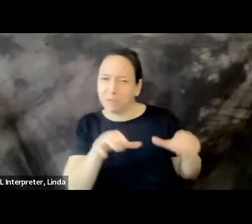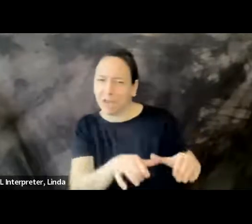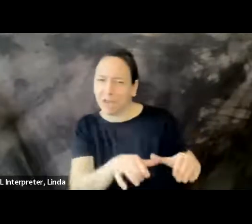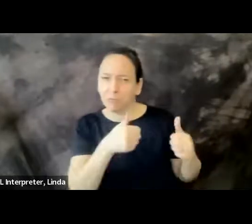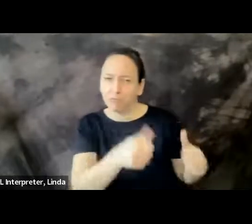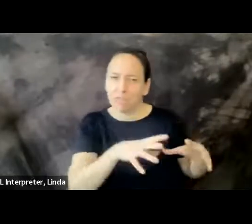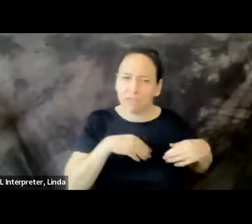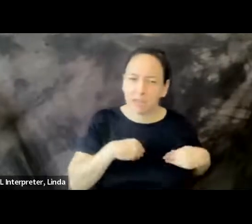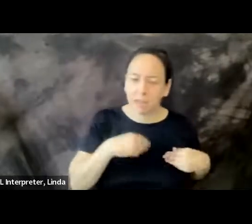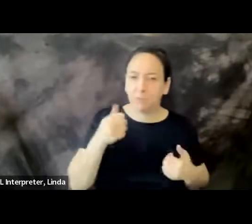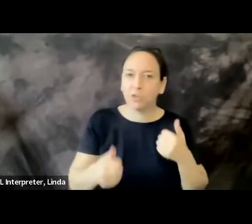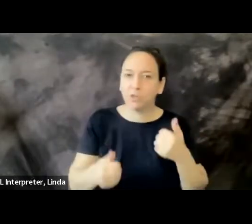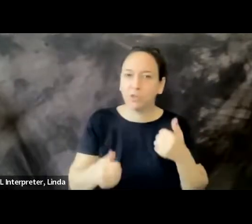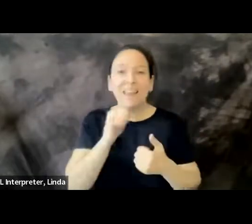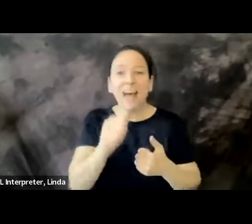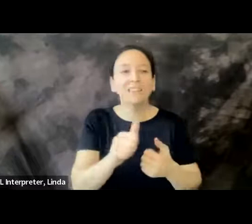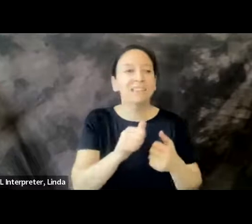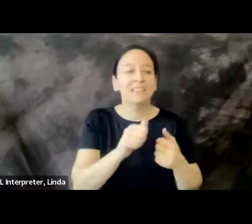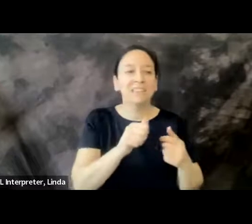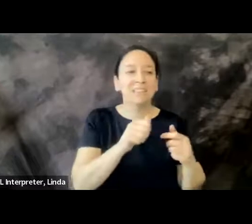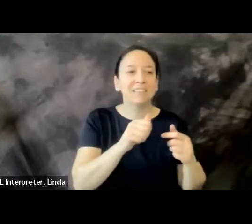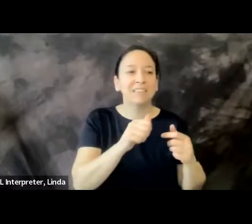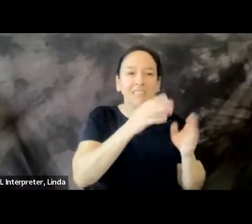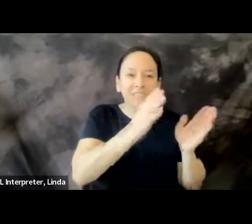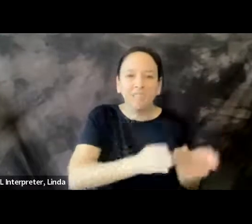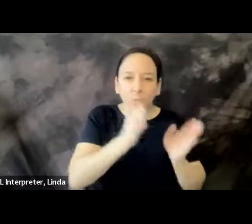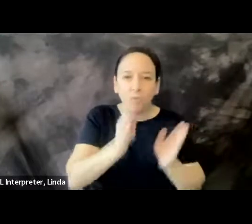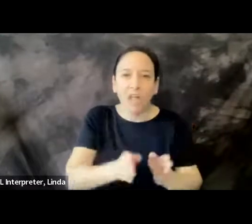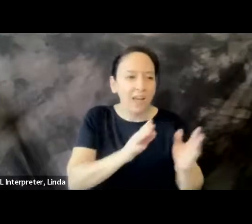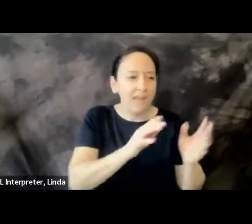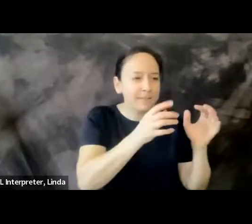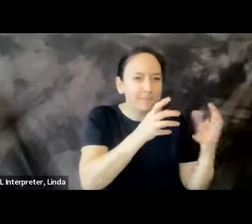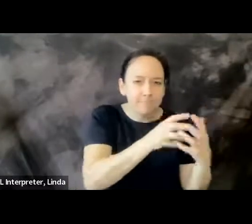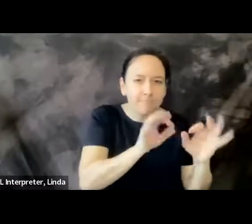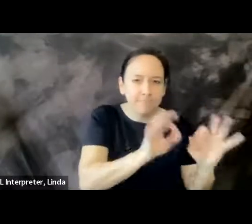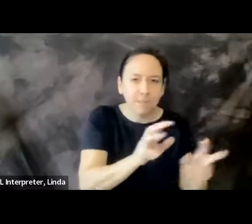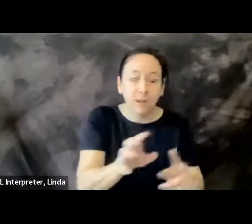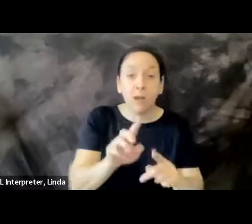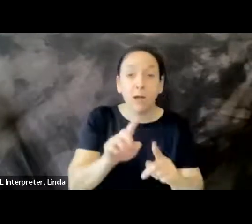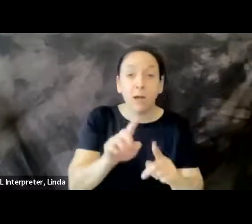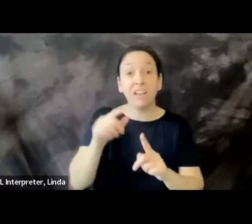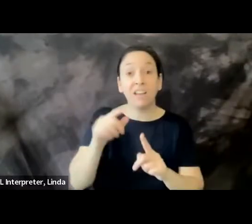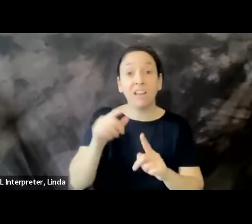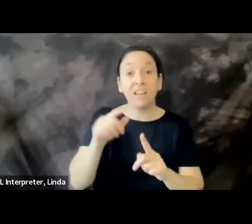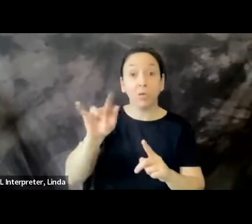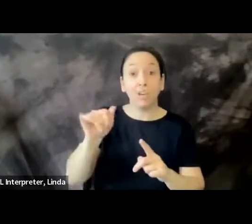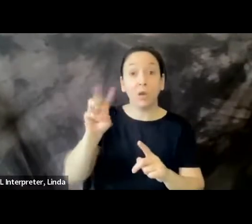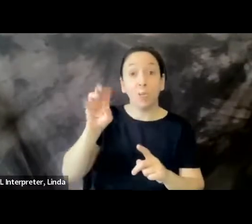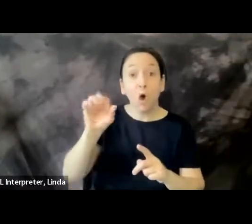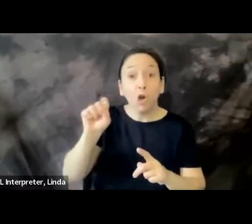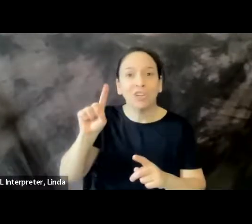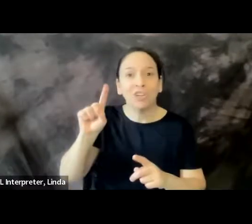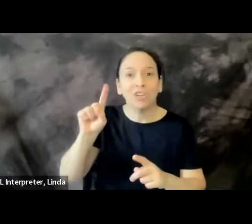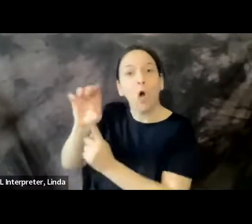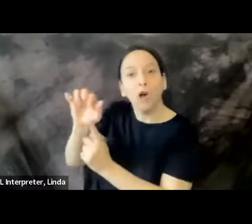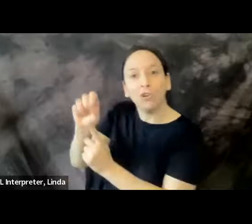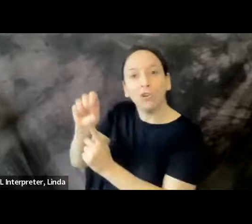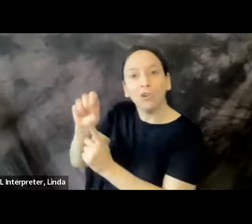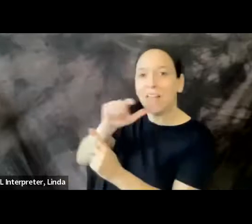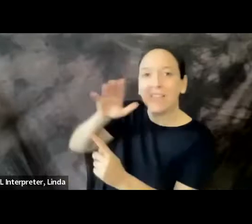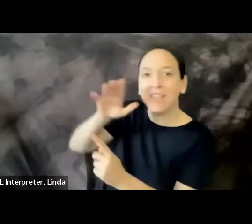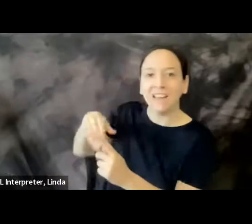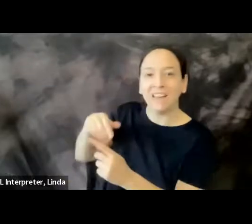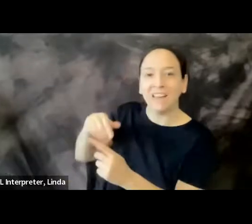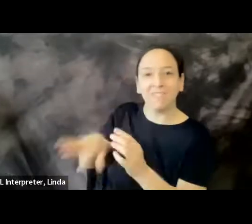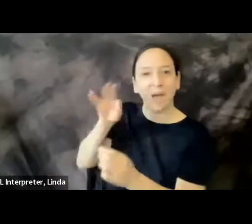and individualizing systemic problems. But also it was a felony warrant database, meaning these aren't even convictions. Also, it was rife